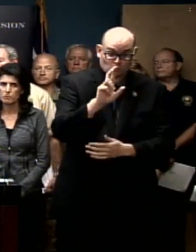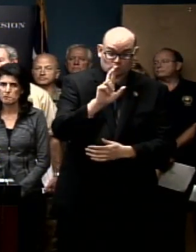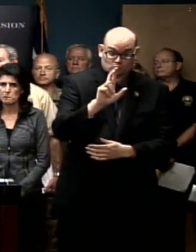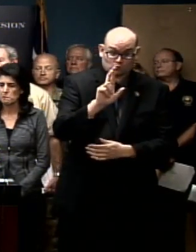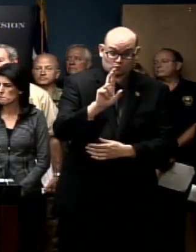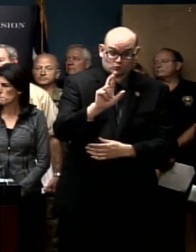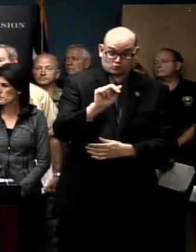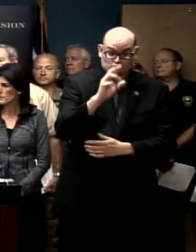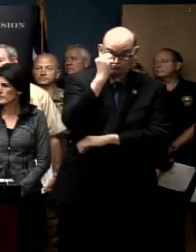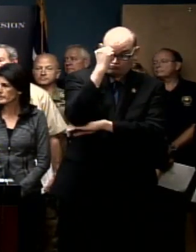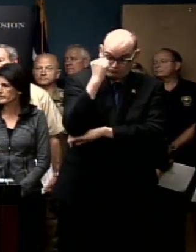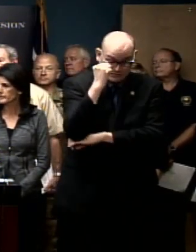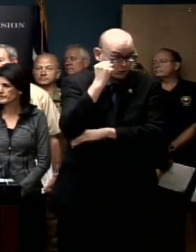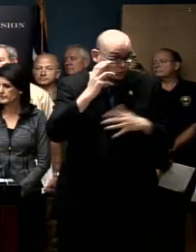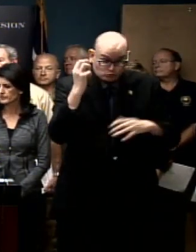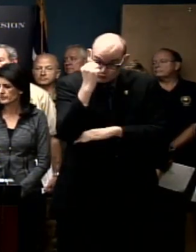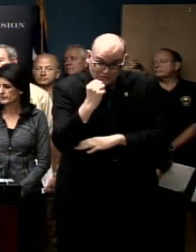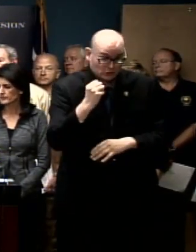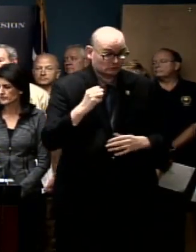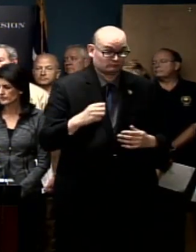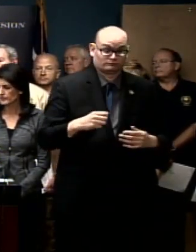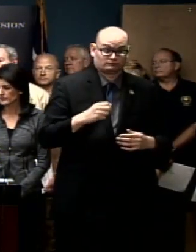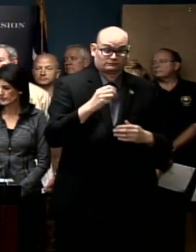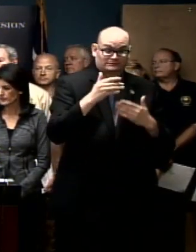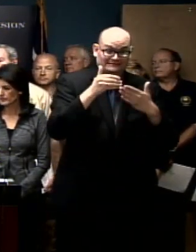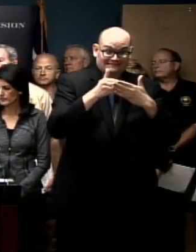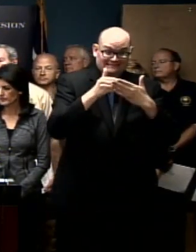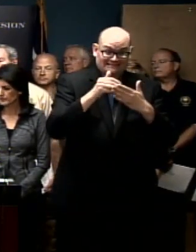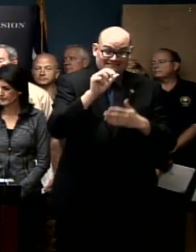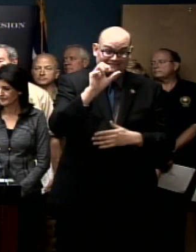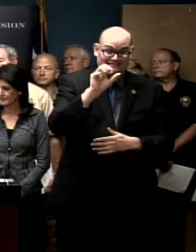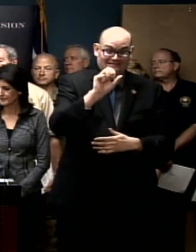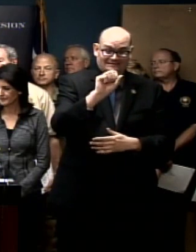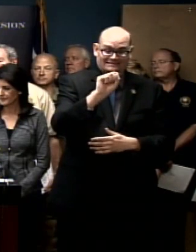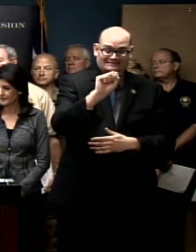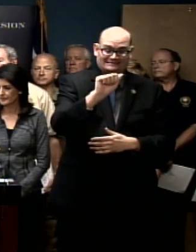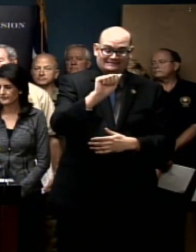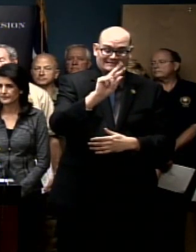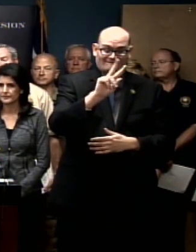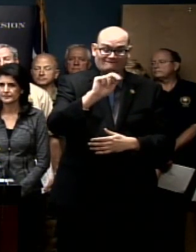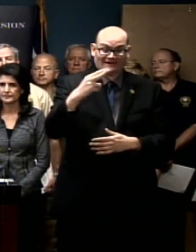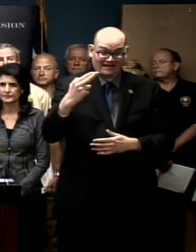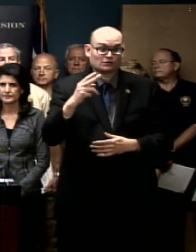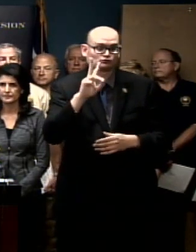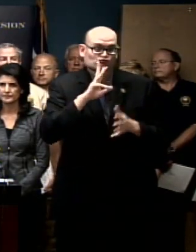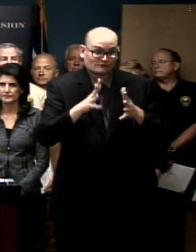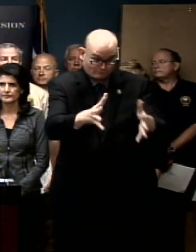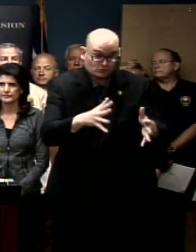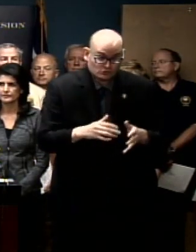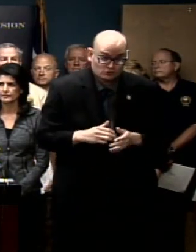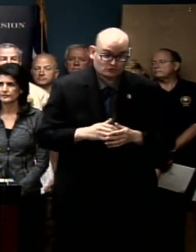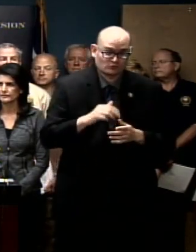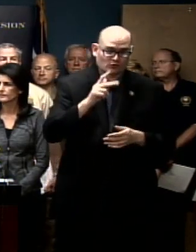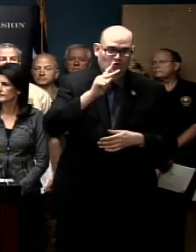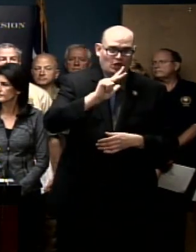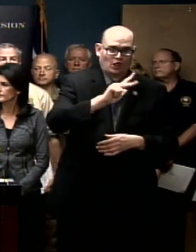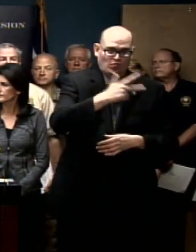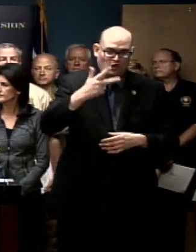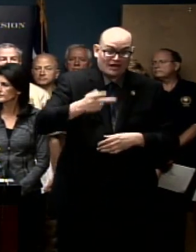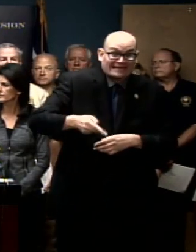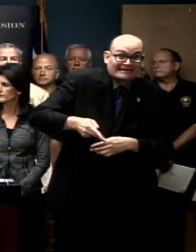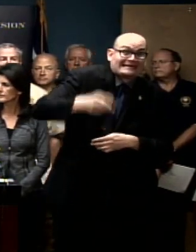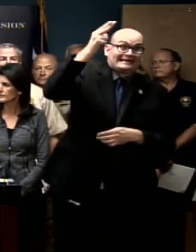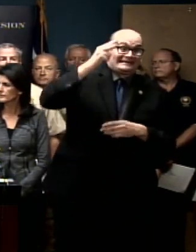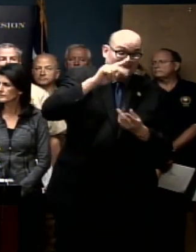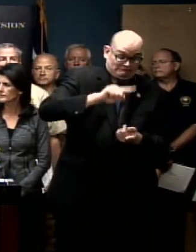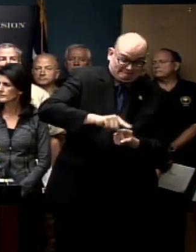just across the Savannah River. And Charleston Harbor also tied for the third highest level at the tide gauge